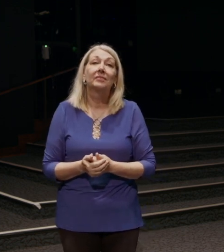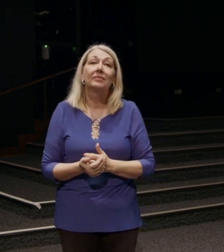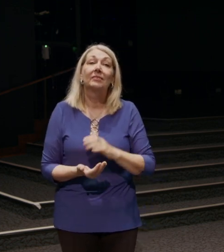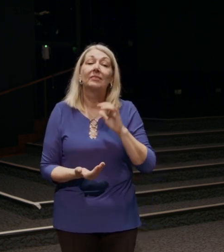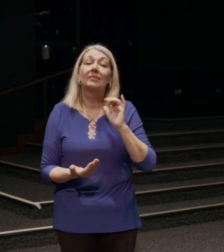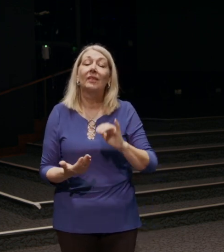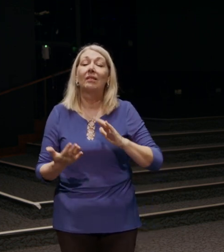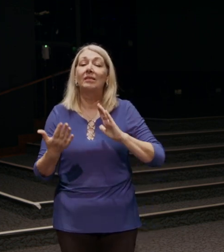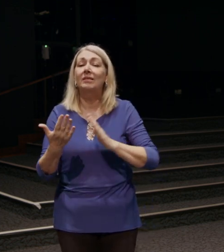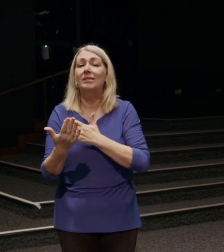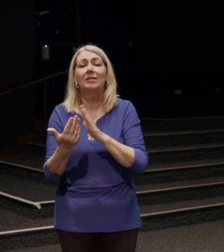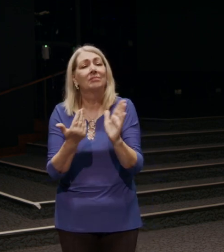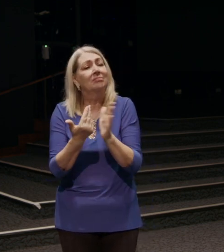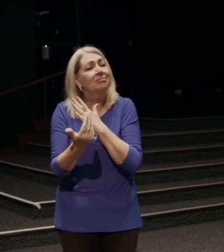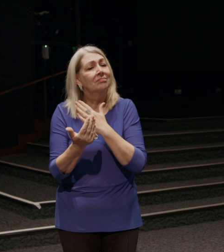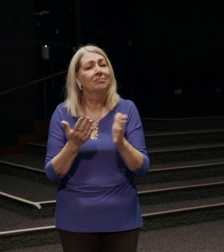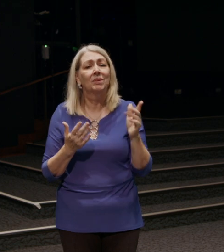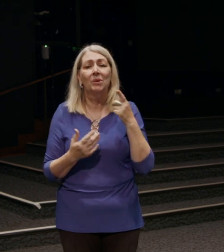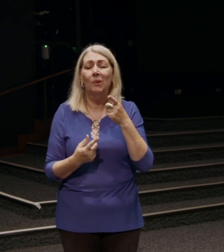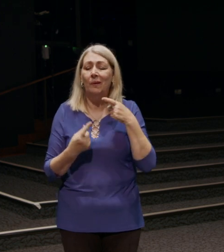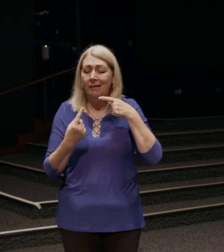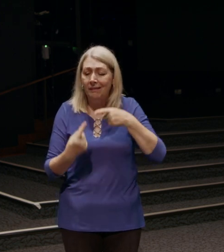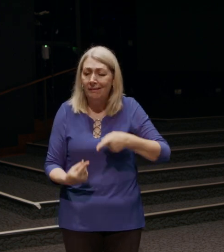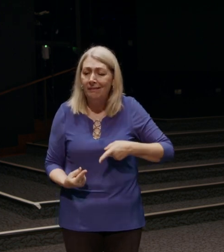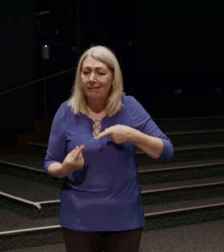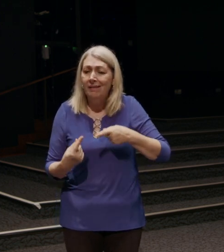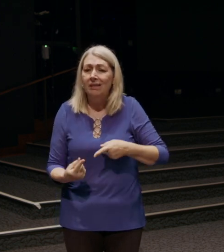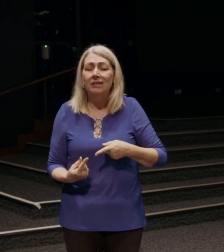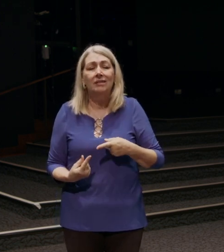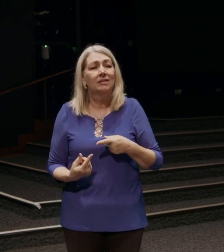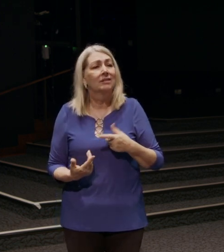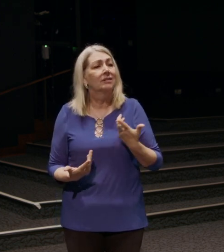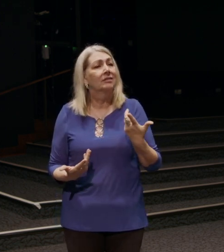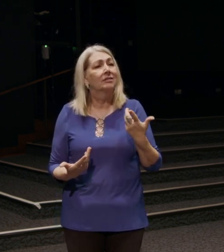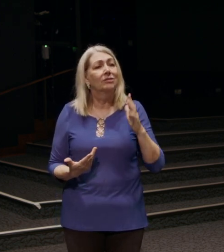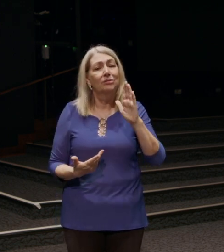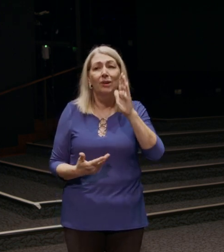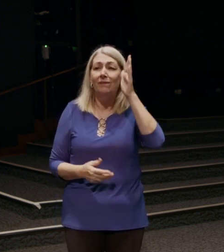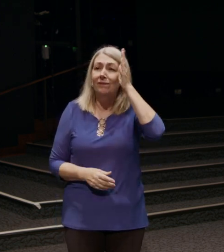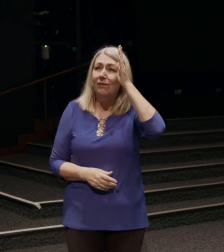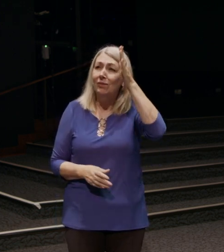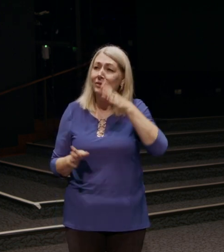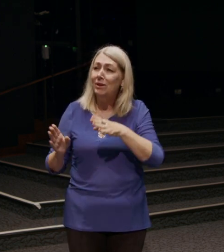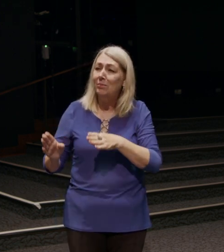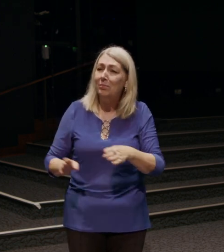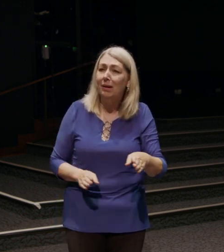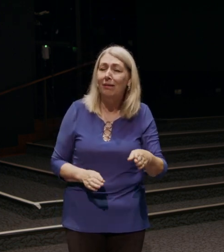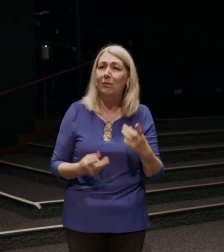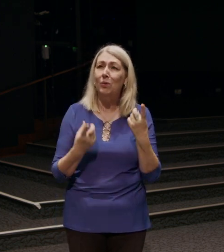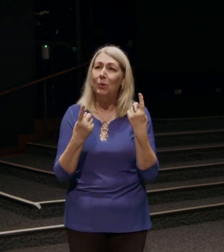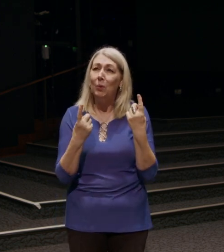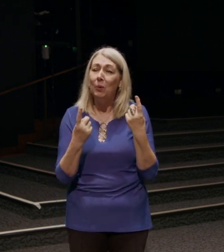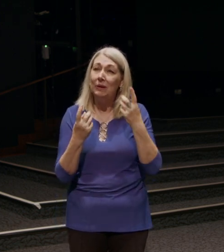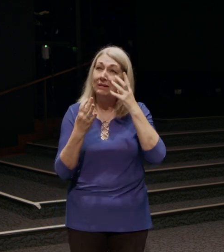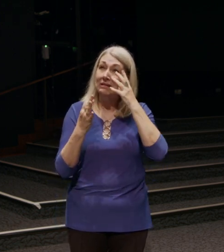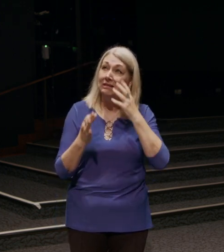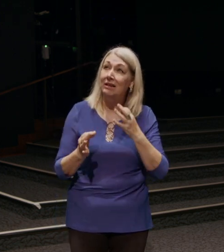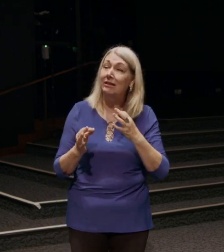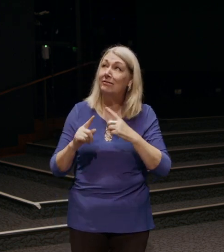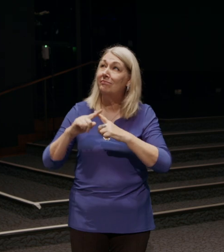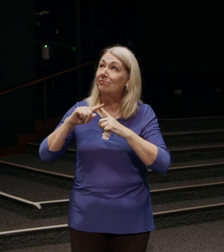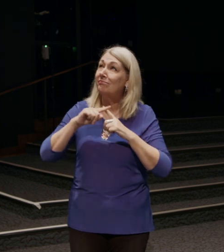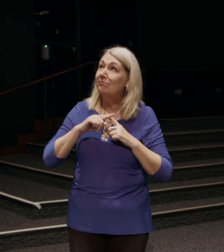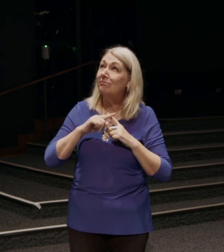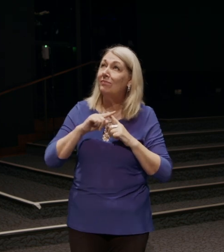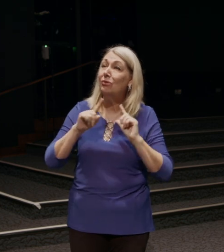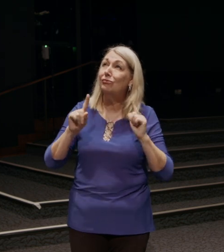And regardless today, if you're dealing with the dilemma, the direction, or the decision of